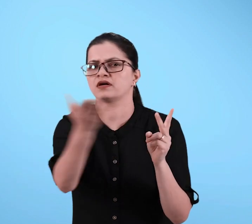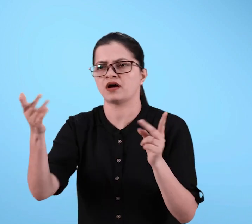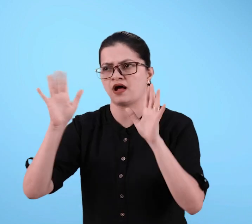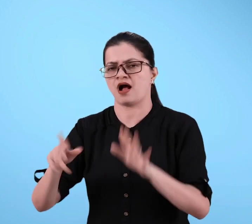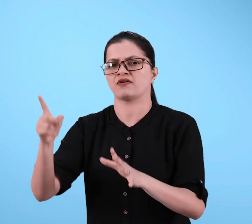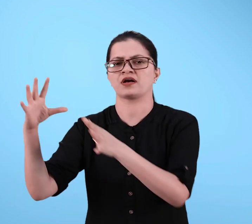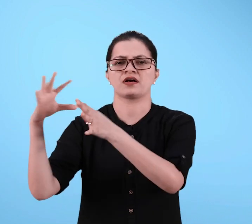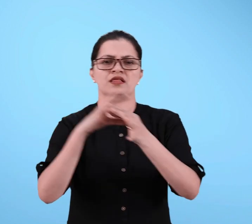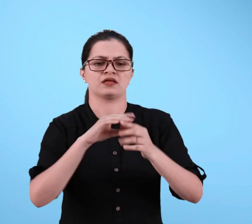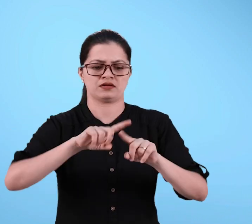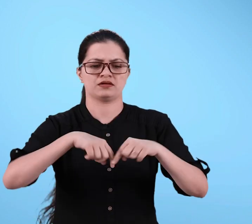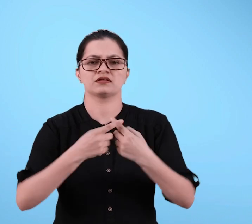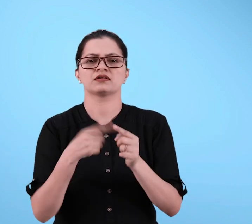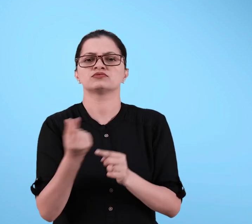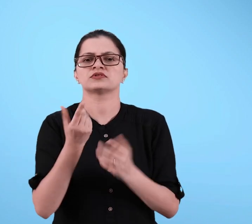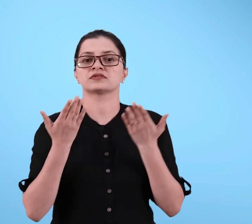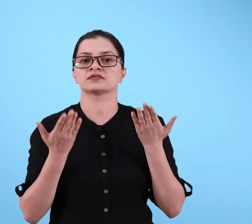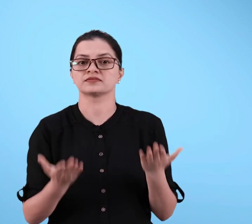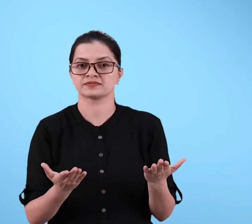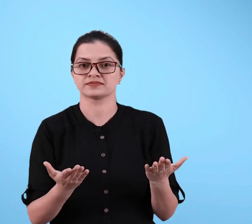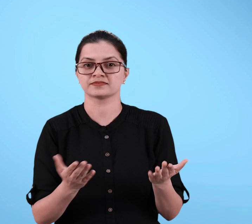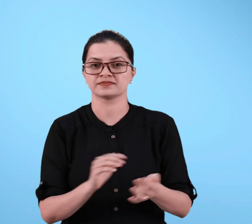the fabric gets unraveled.